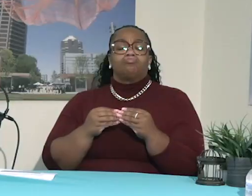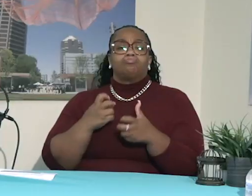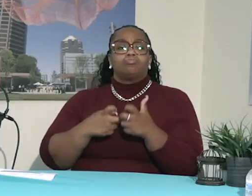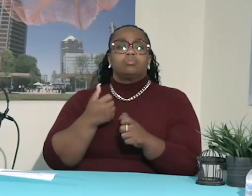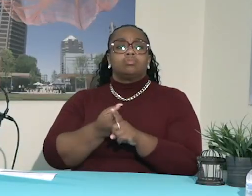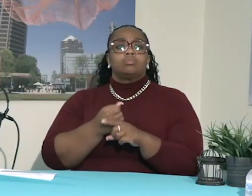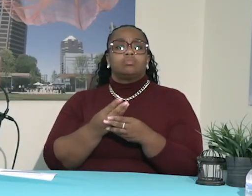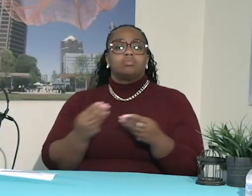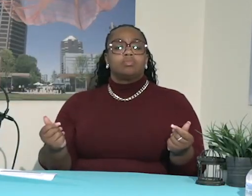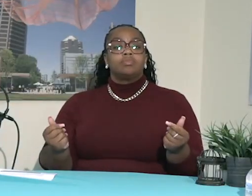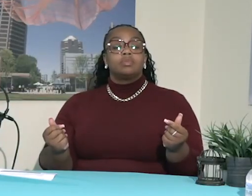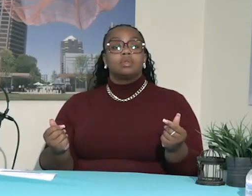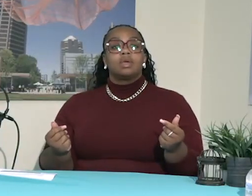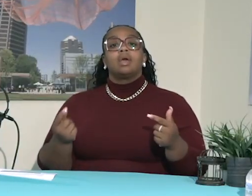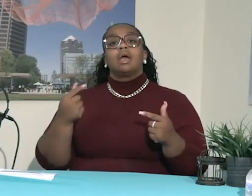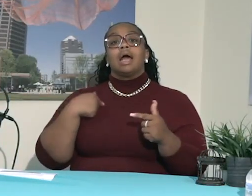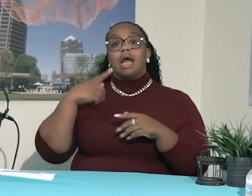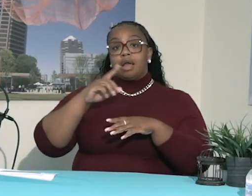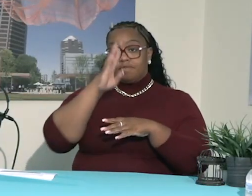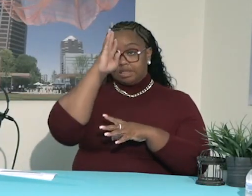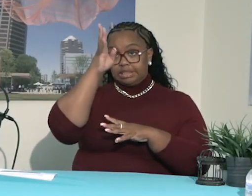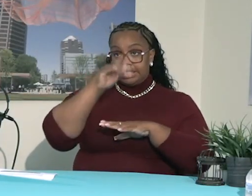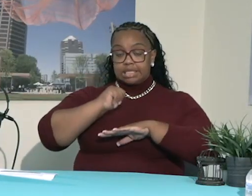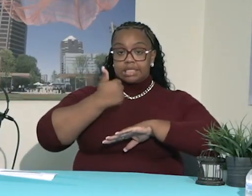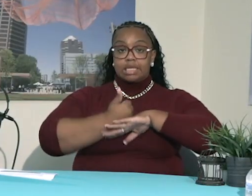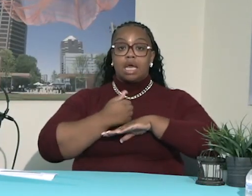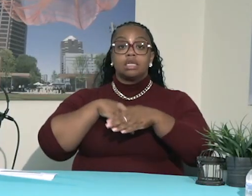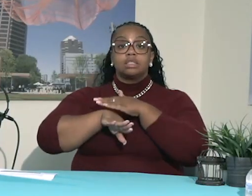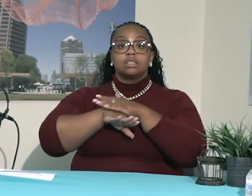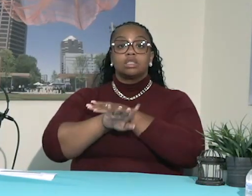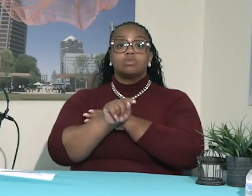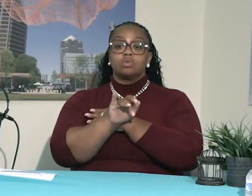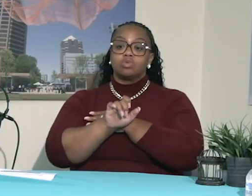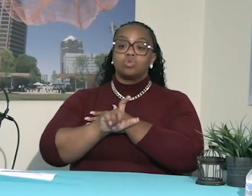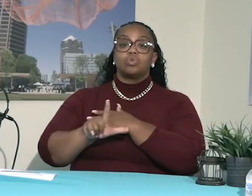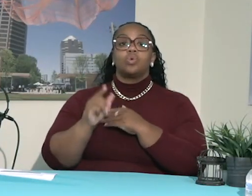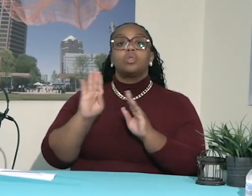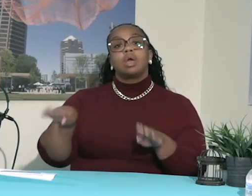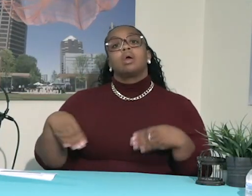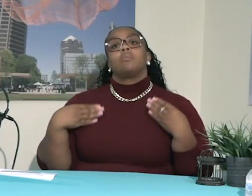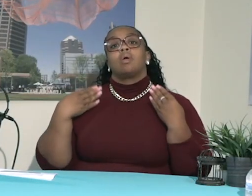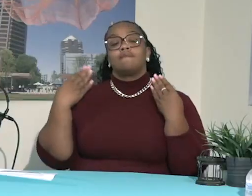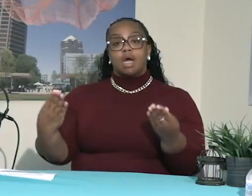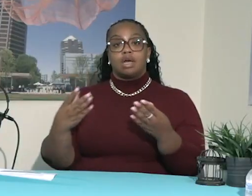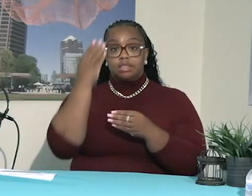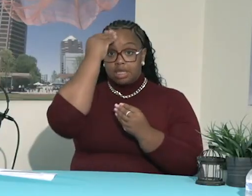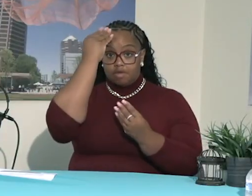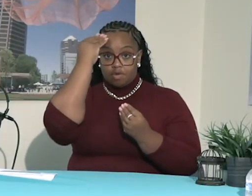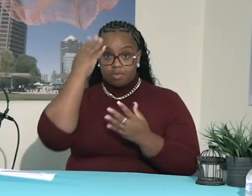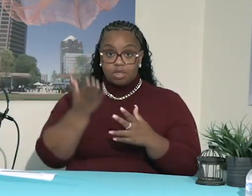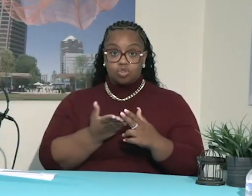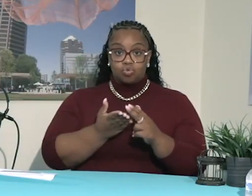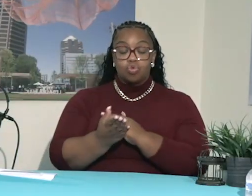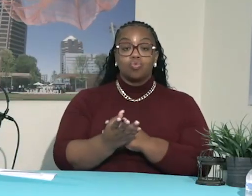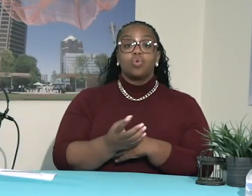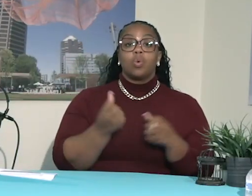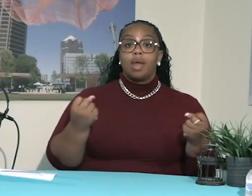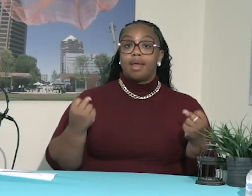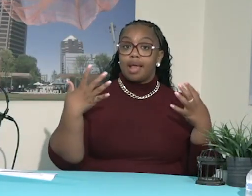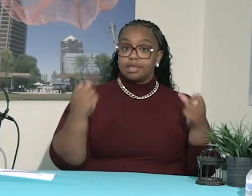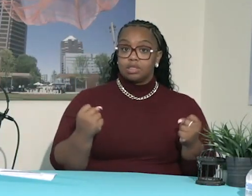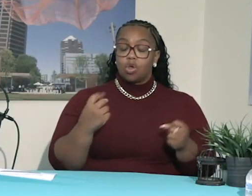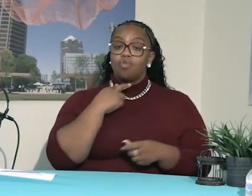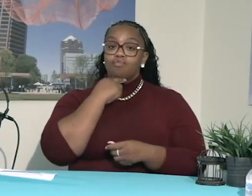provides information to individuals in the forms of American Sign Language, voiceover, as well as plain language